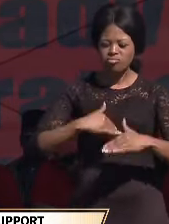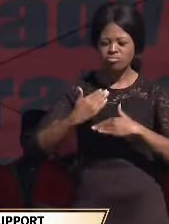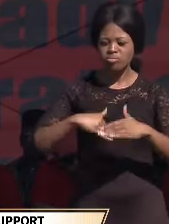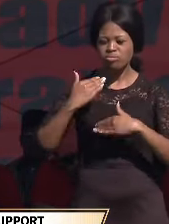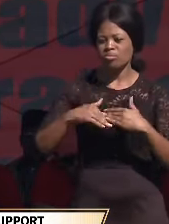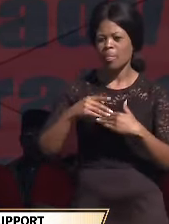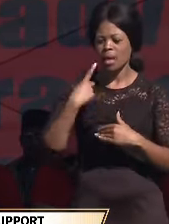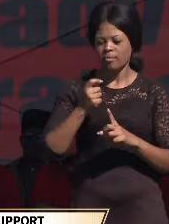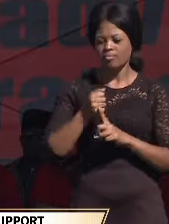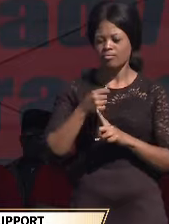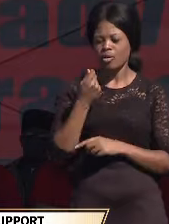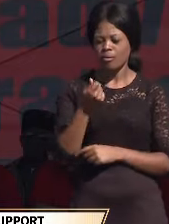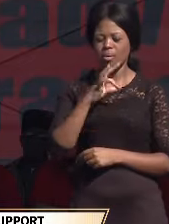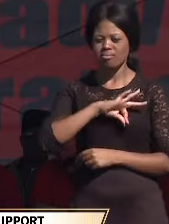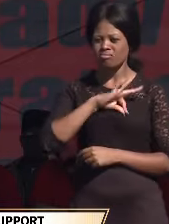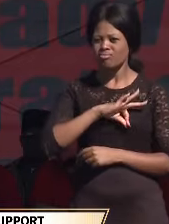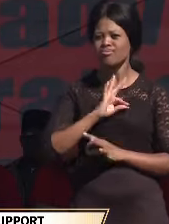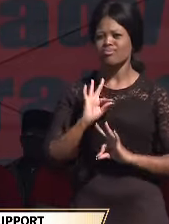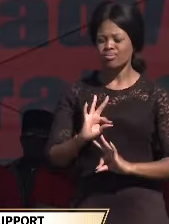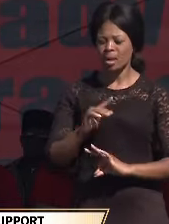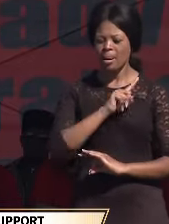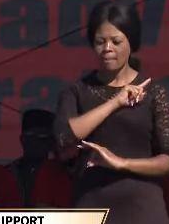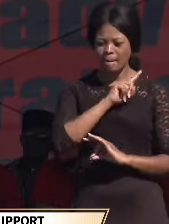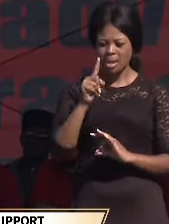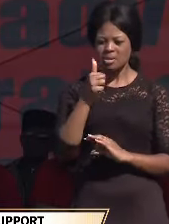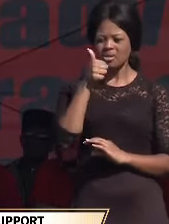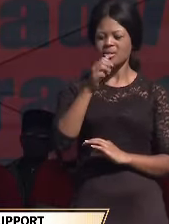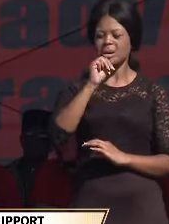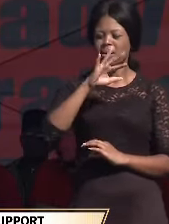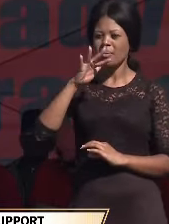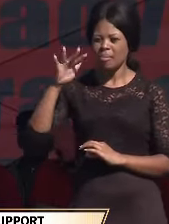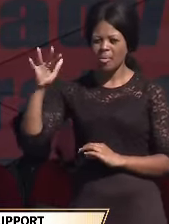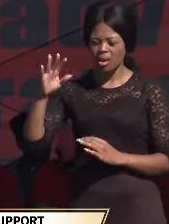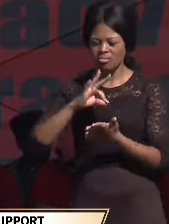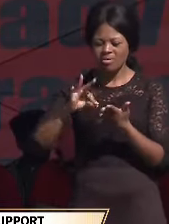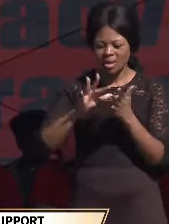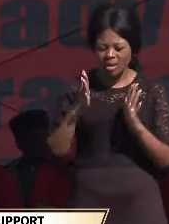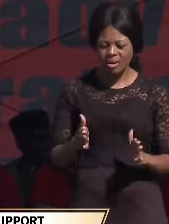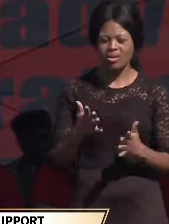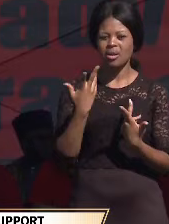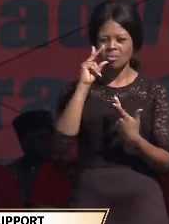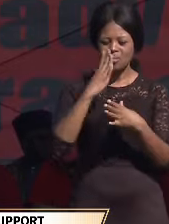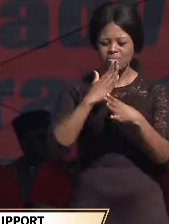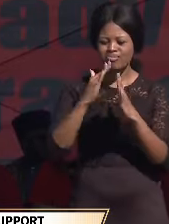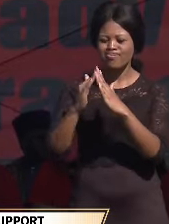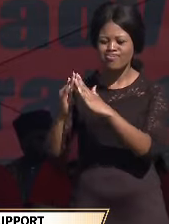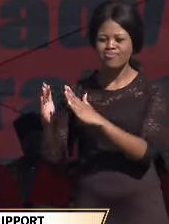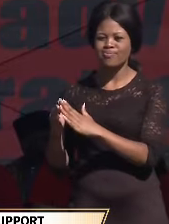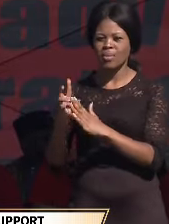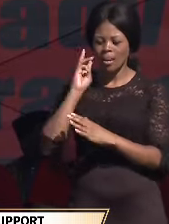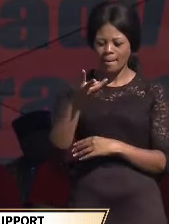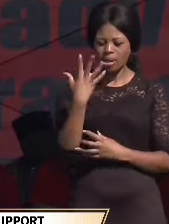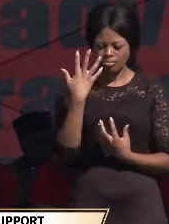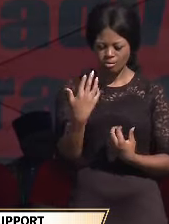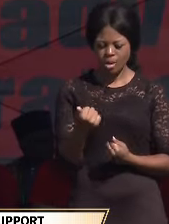wage the struggle for a living wage, but at least 6 million cleaners, domestic workers, are going to get